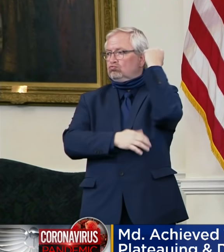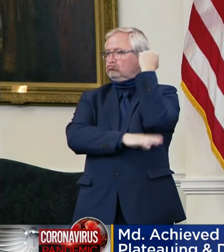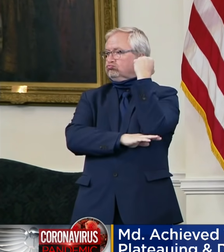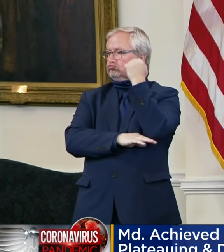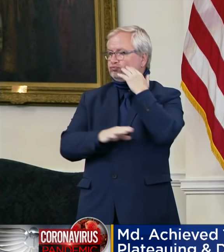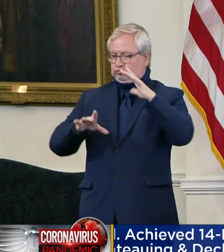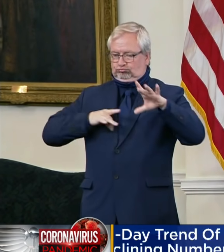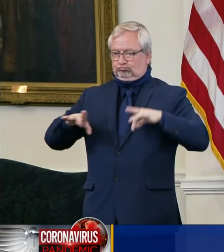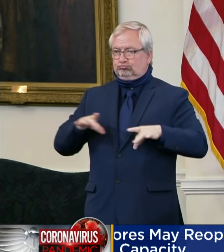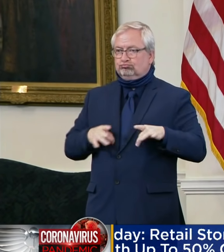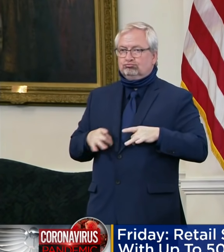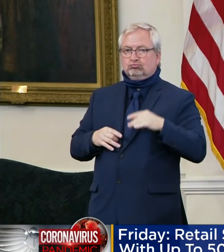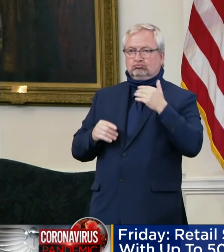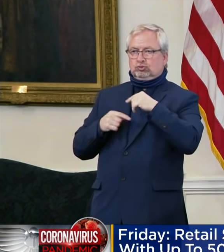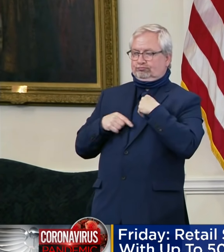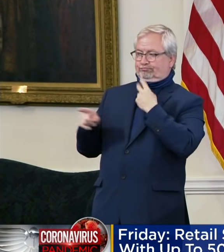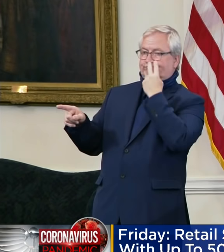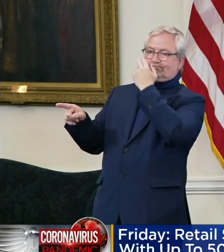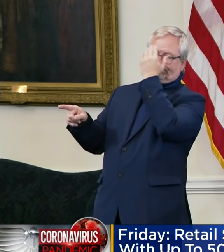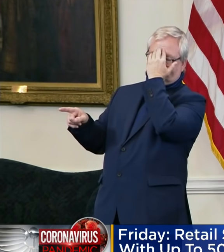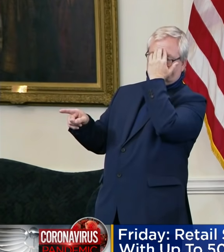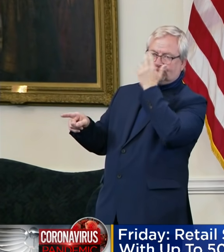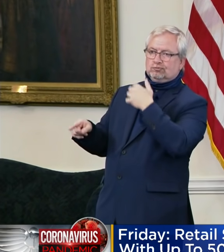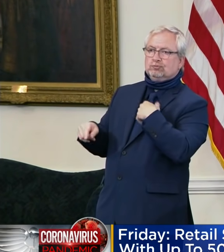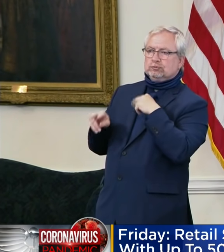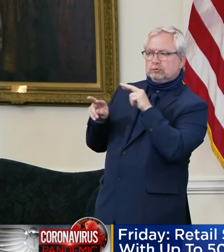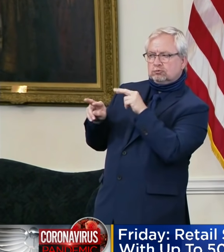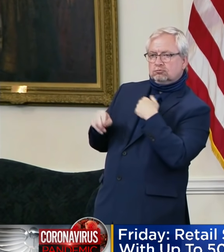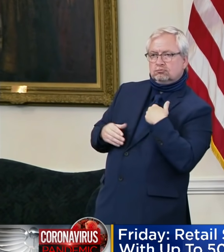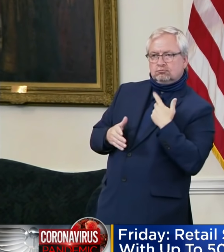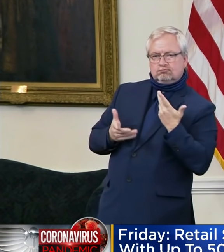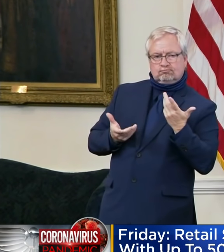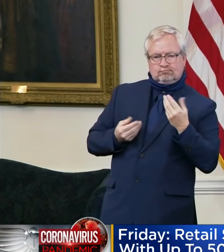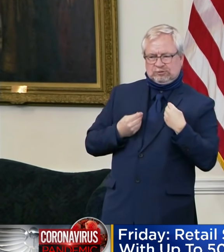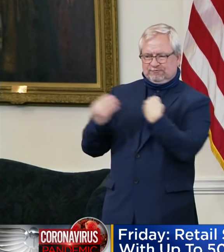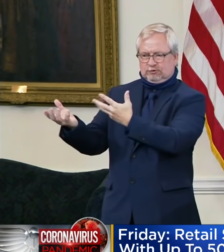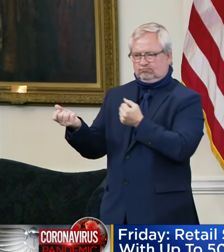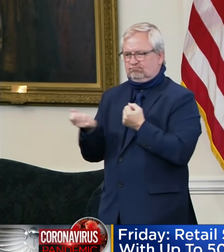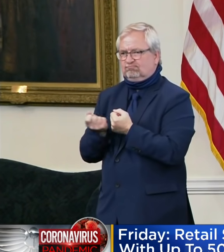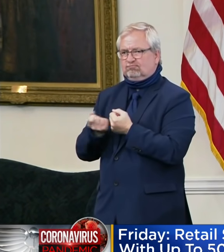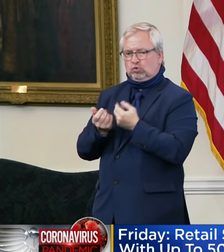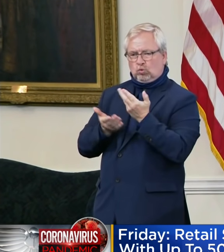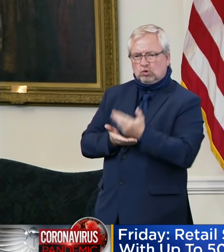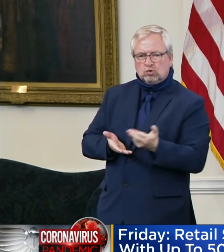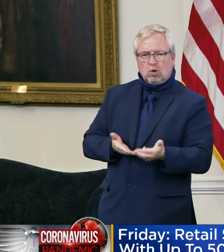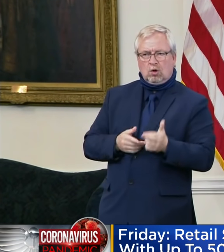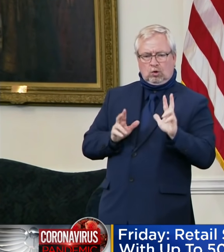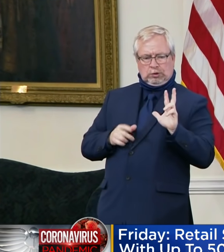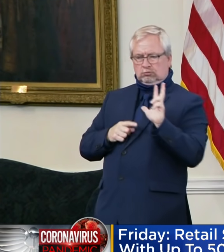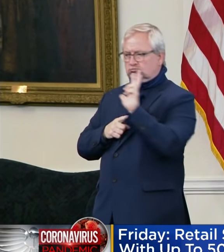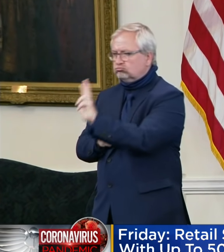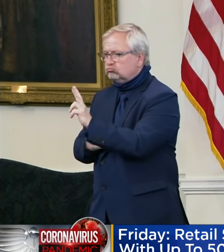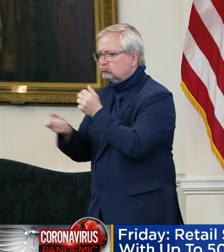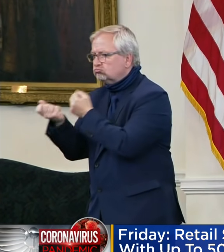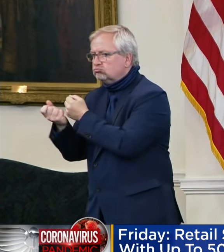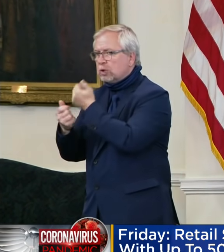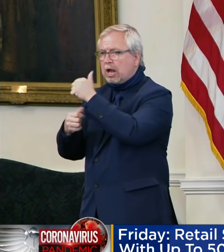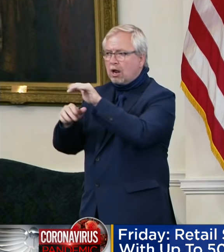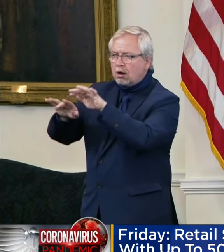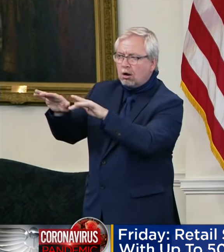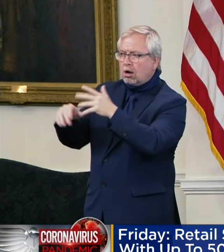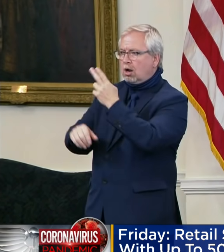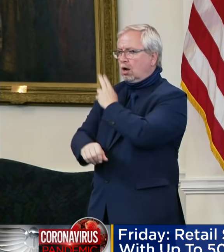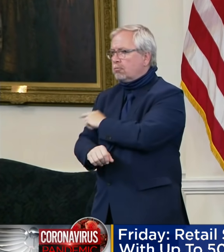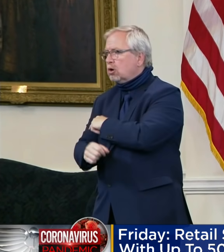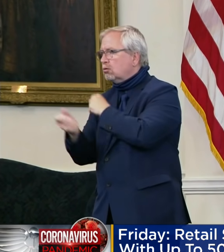And it's why we focus so much of our attention. It's why we're on our hospital surge capacity, on where we're putting PPE, where we're